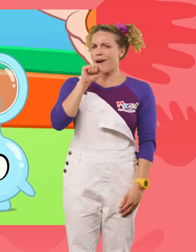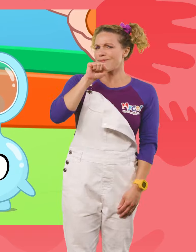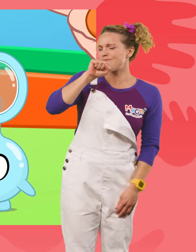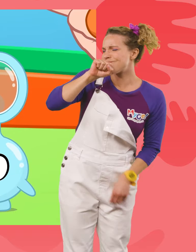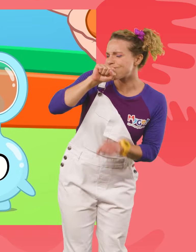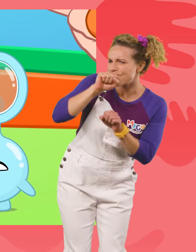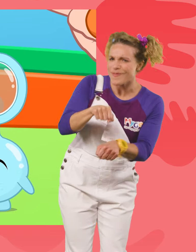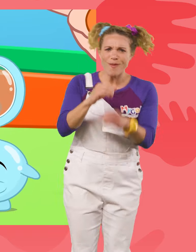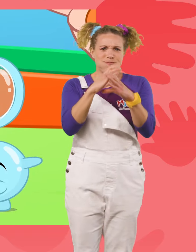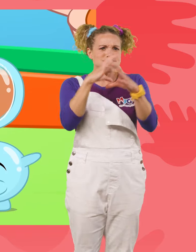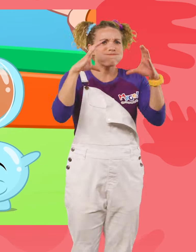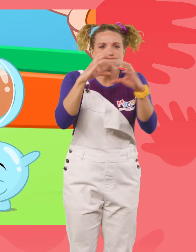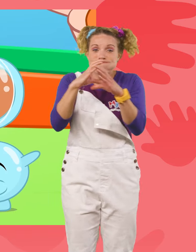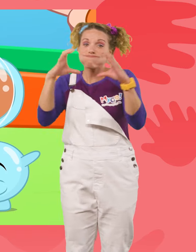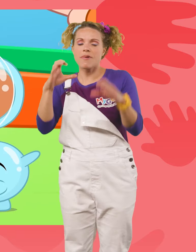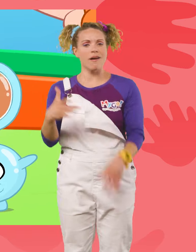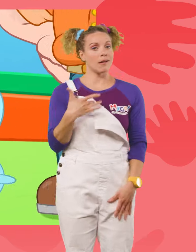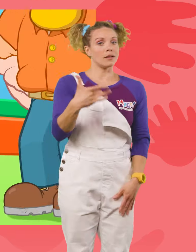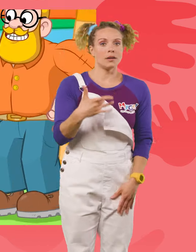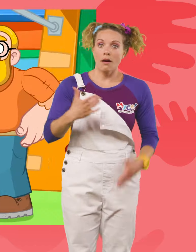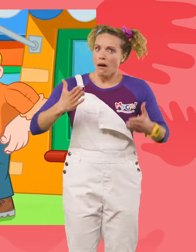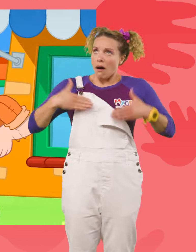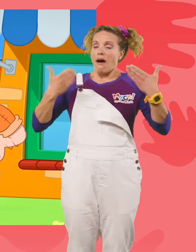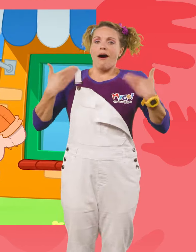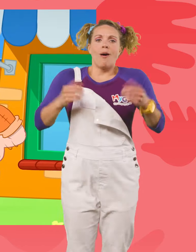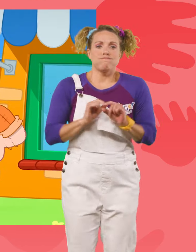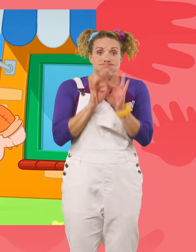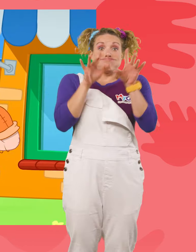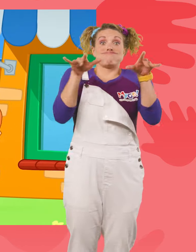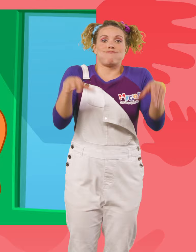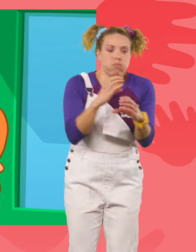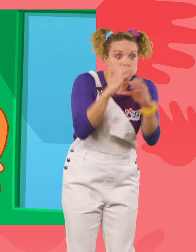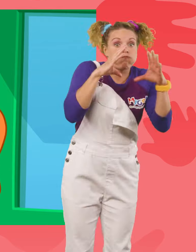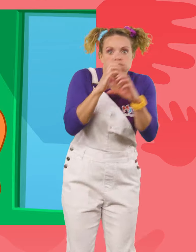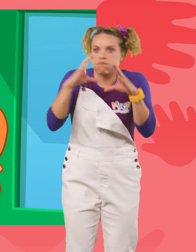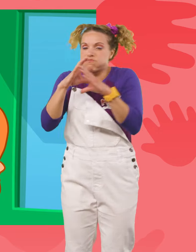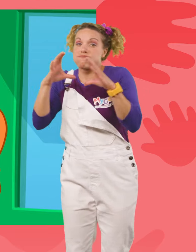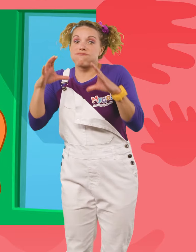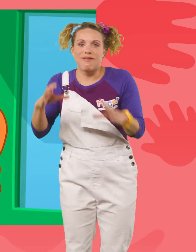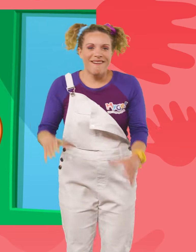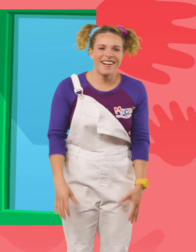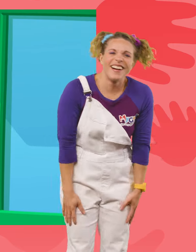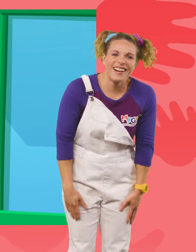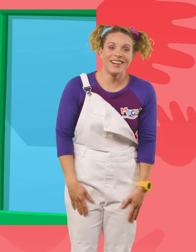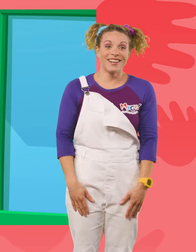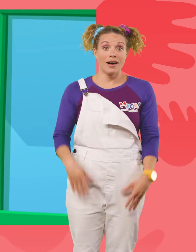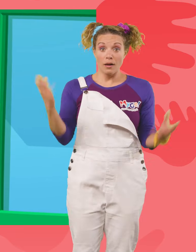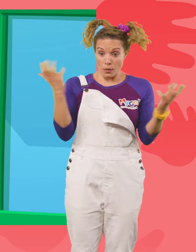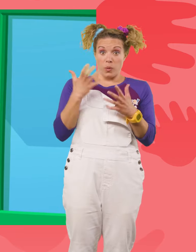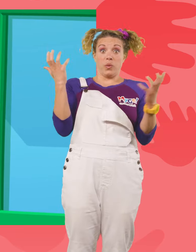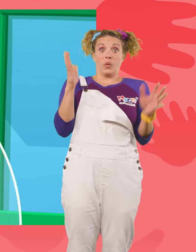magic pet. Boba loves blowing bubbles. He tends to bubble over with joy from it.